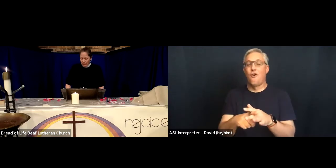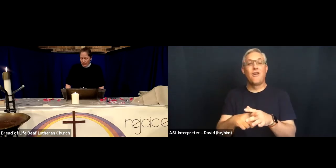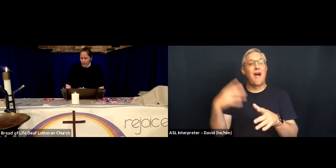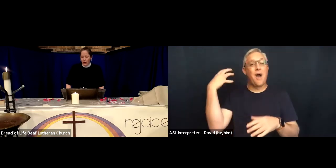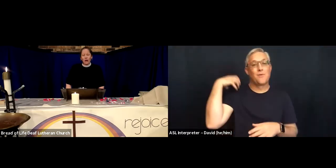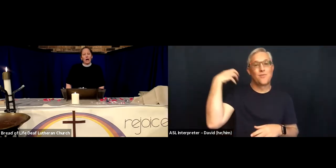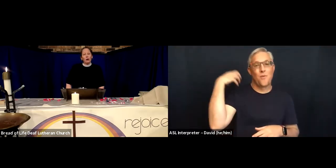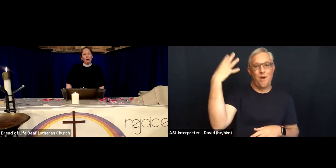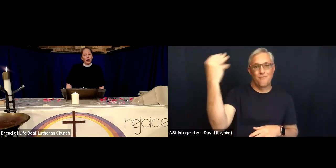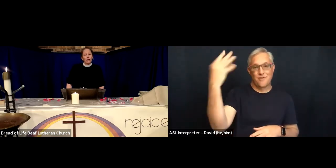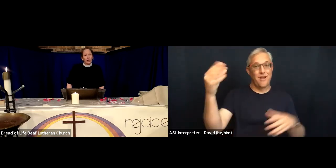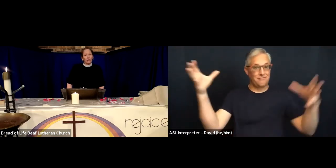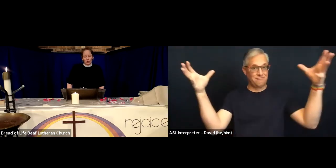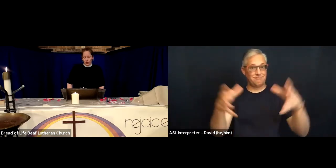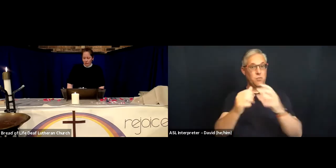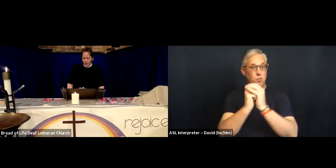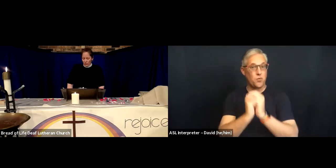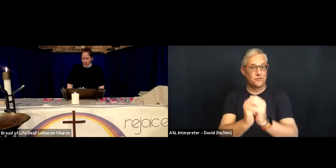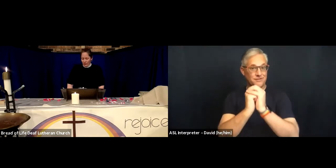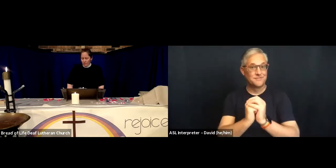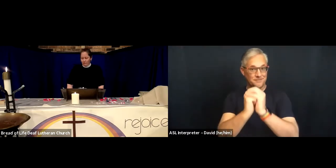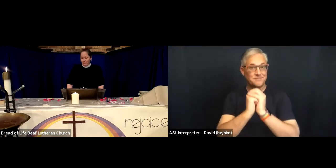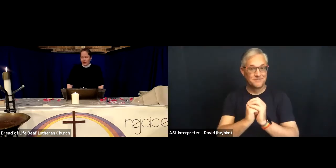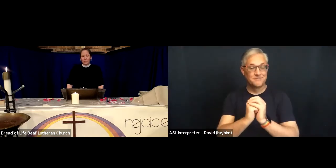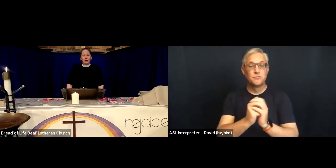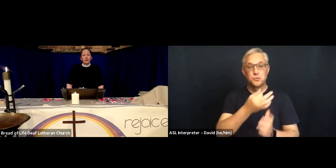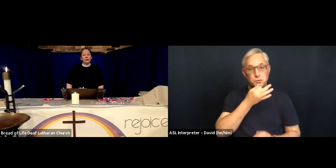we will continue our online worship.